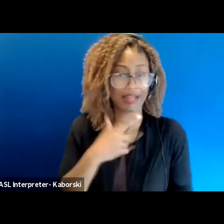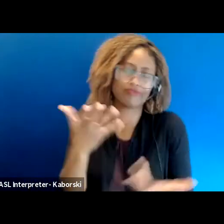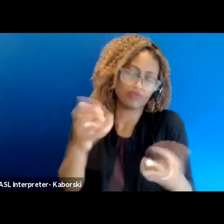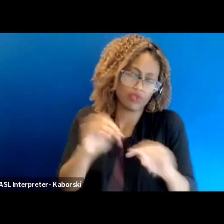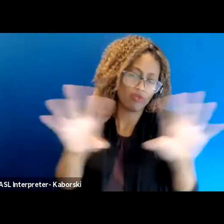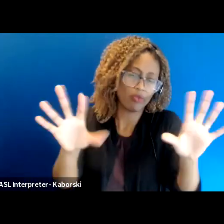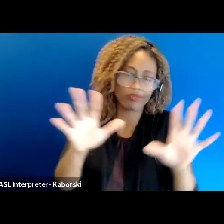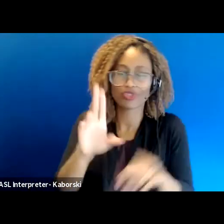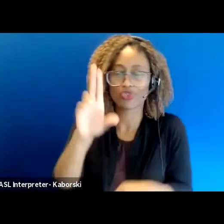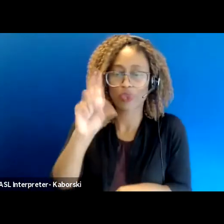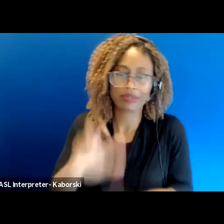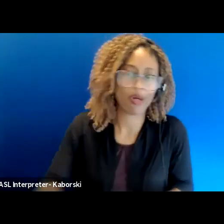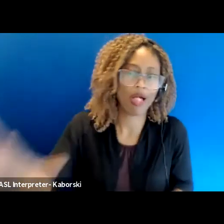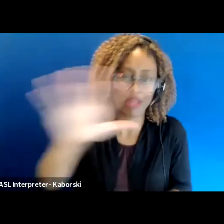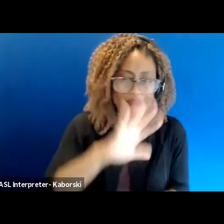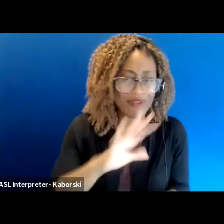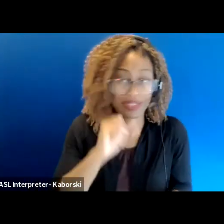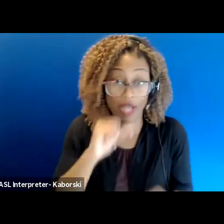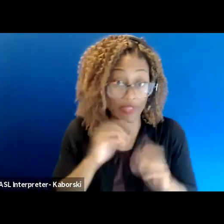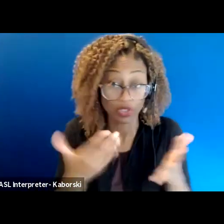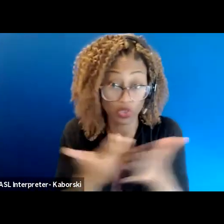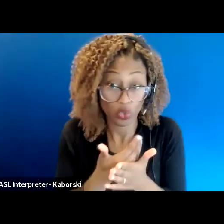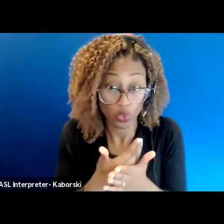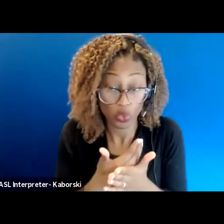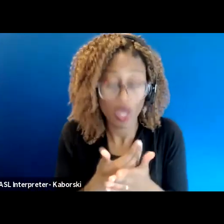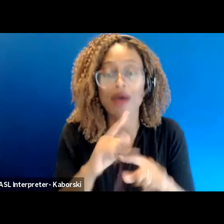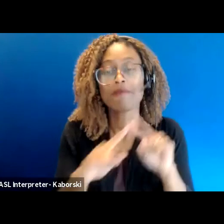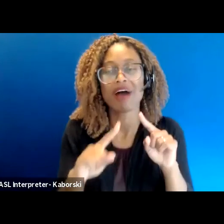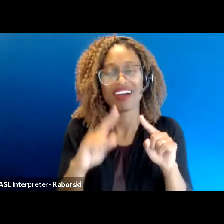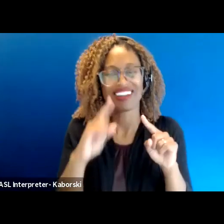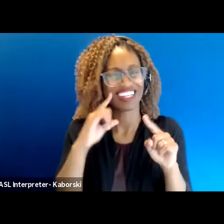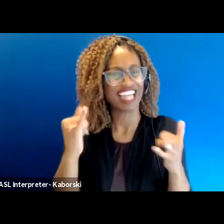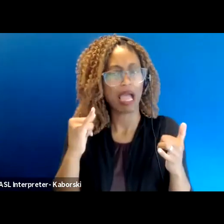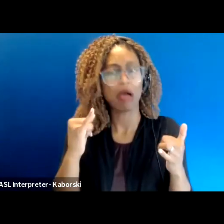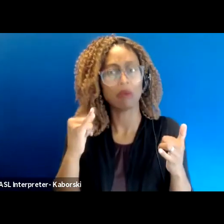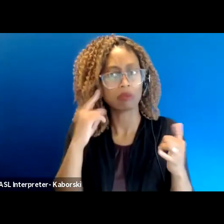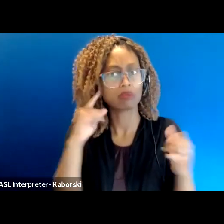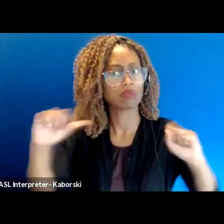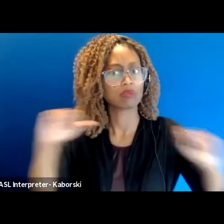Not that that was anything new, it was just something that was being brought to the forefront.